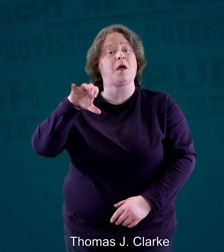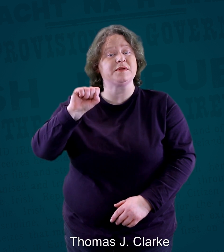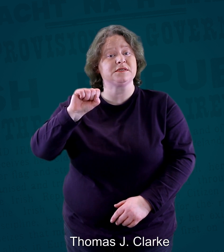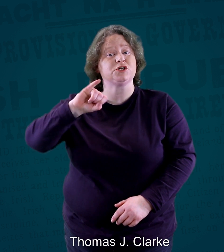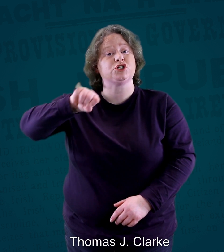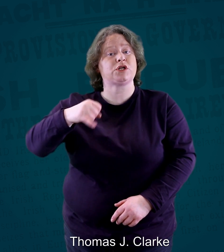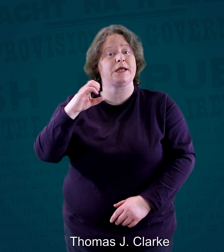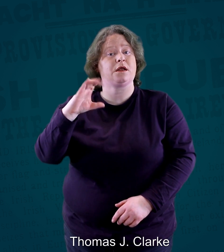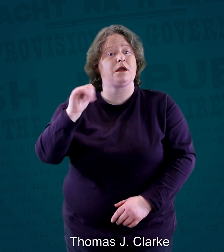Thomas J. Clarke,